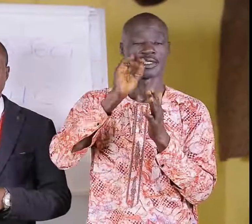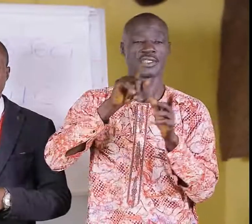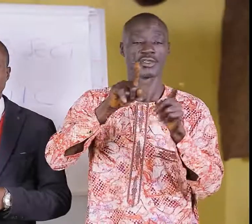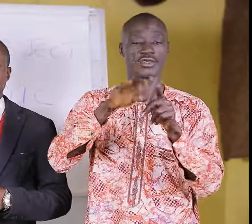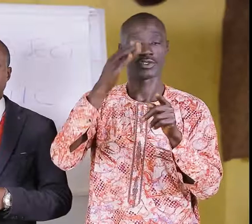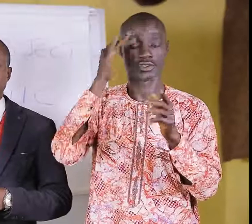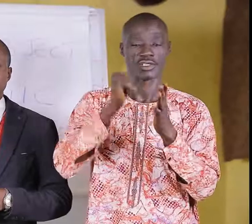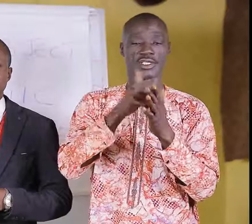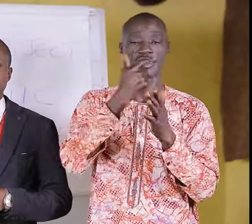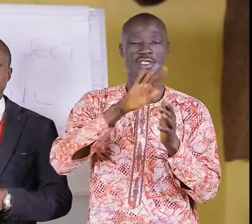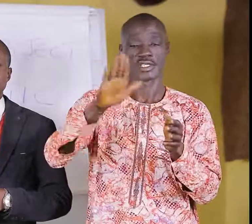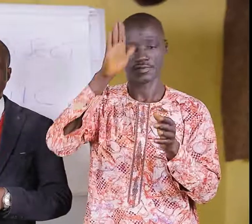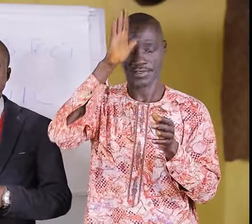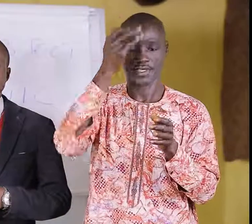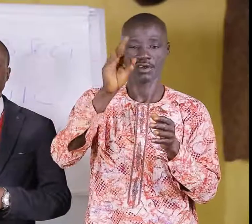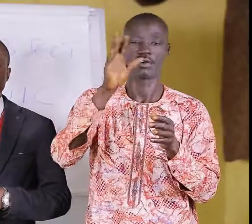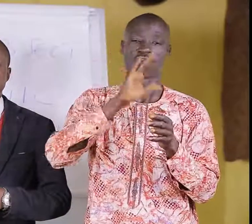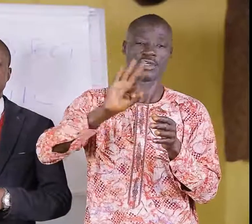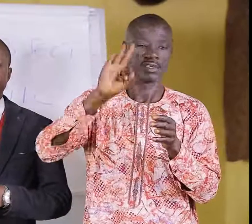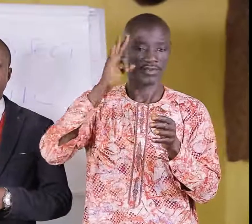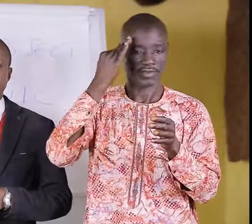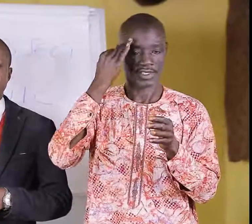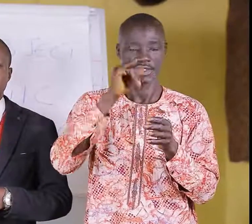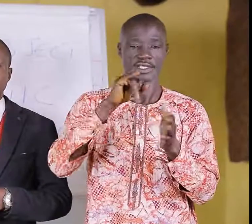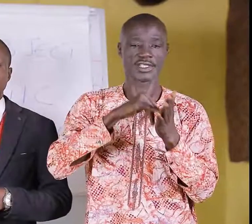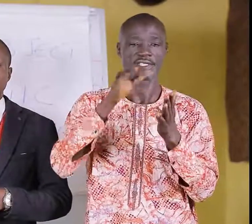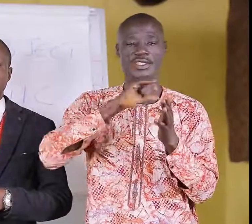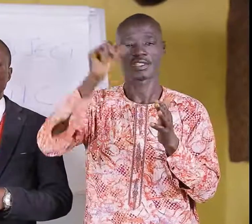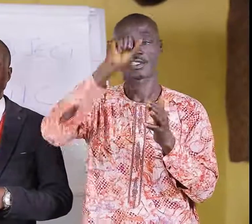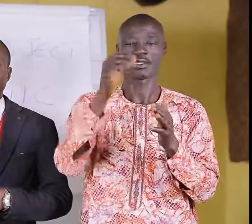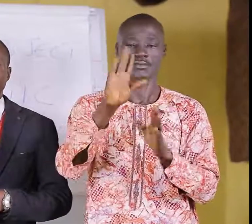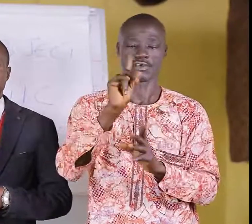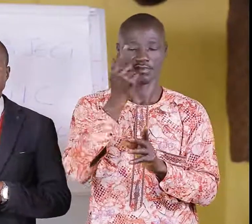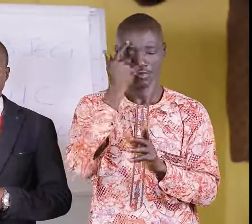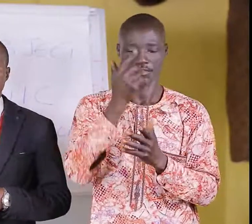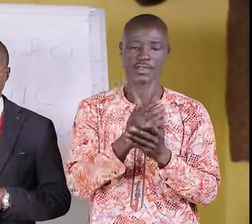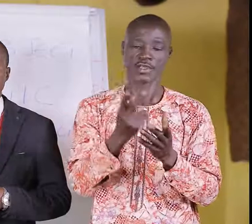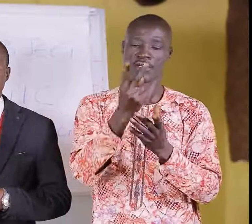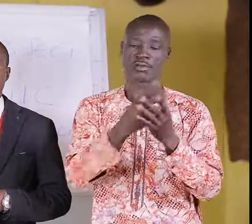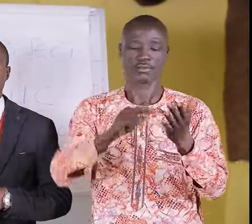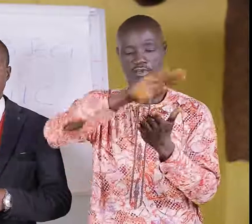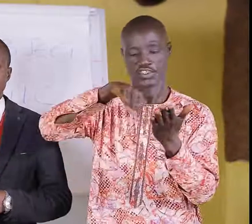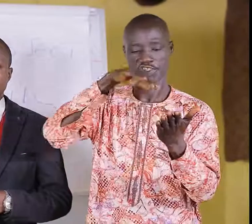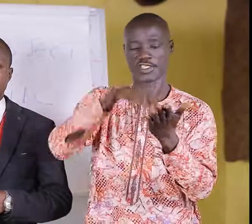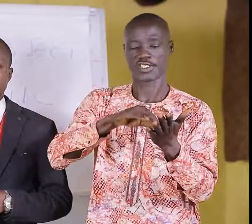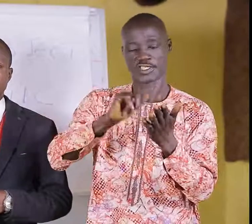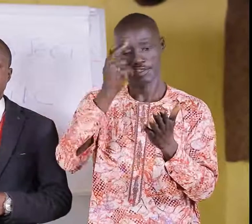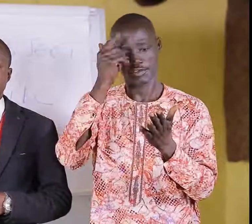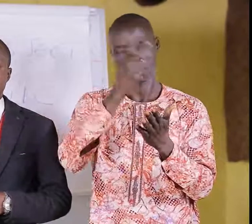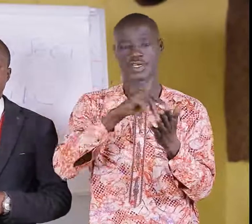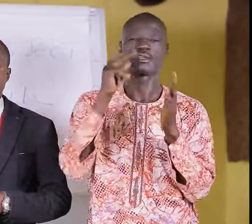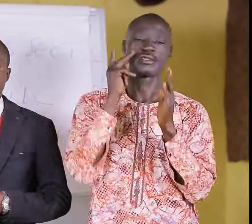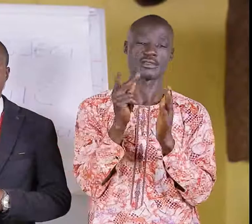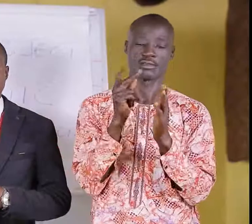the father of federalism. Federalism is a system of government that is a combination of both the central government and regional